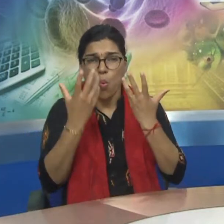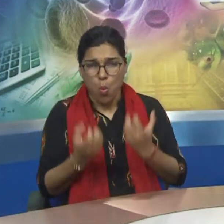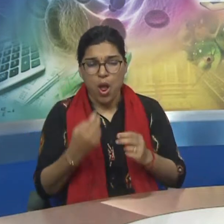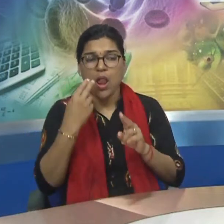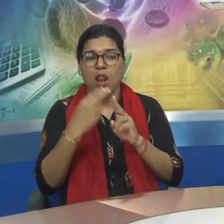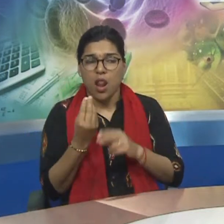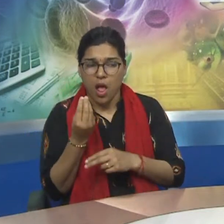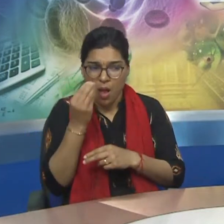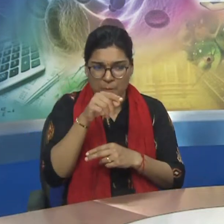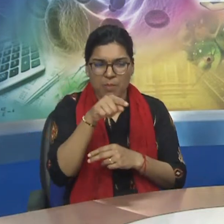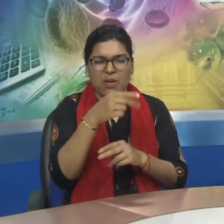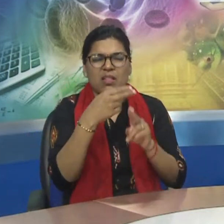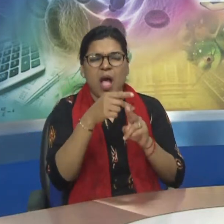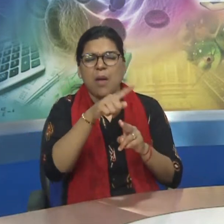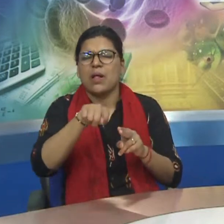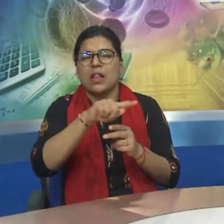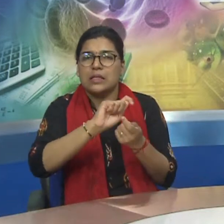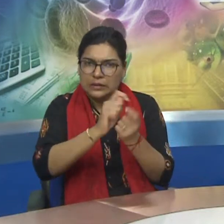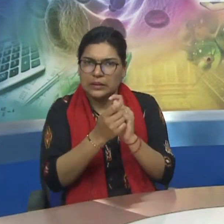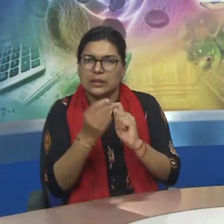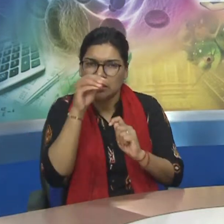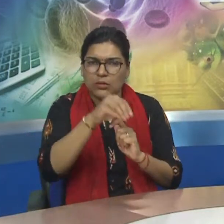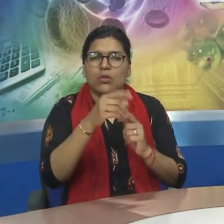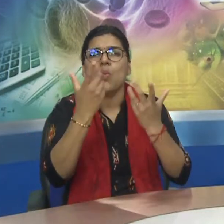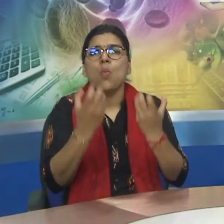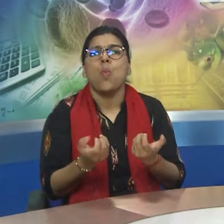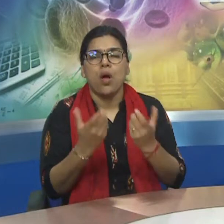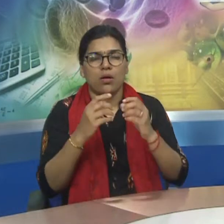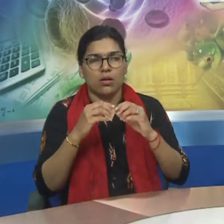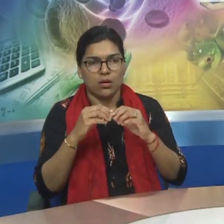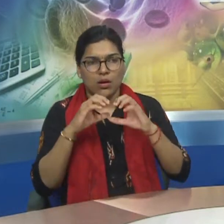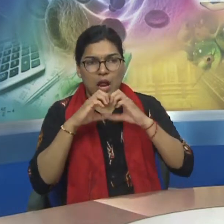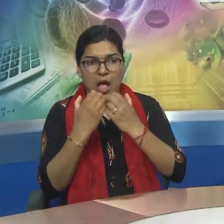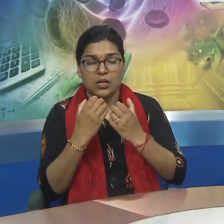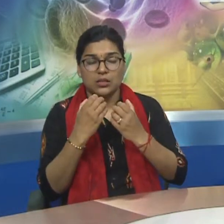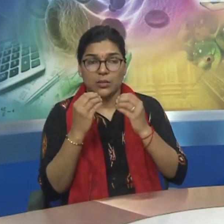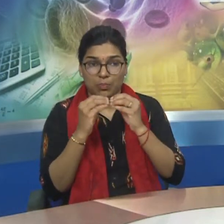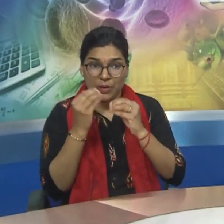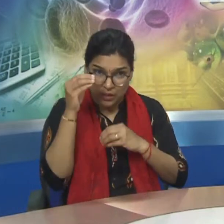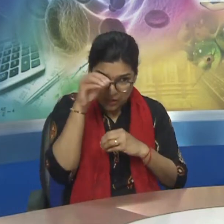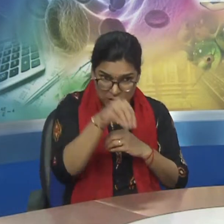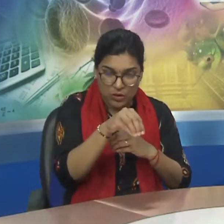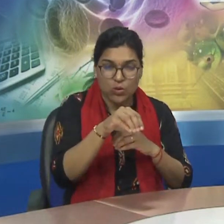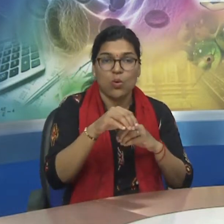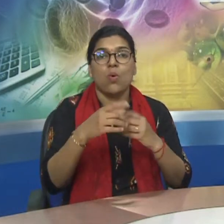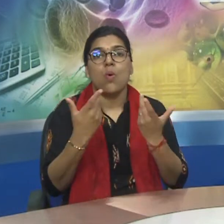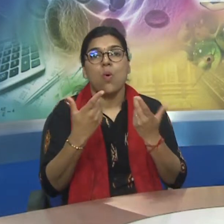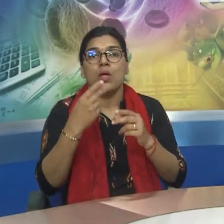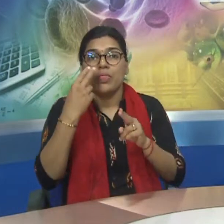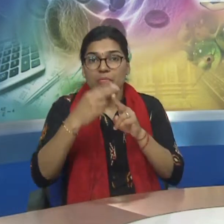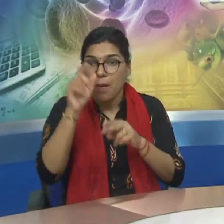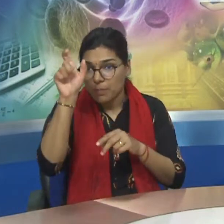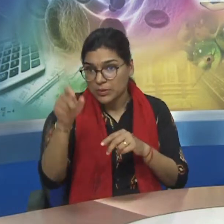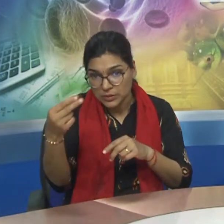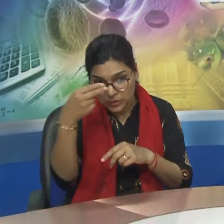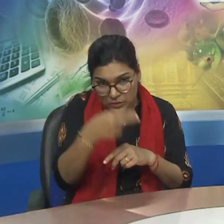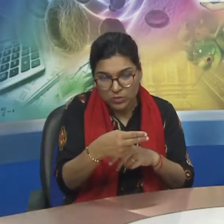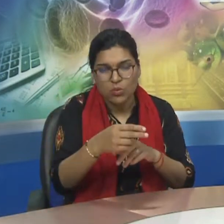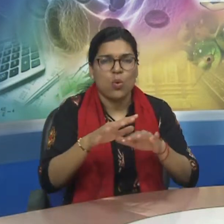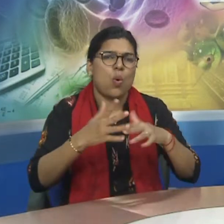And once we have added a sheet, and after doing some work, if we want to save that name, so for